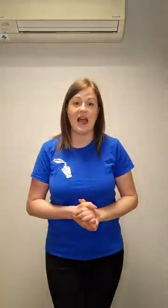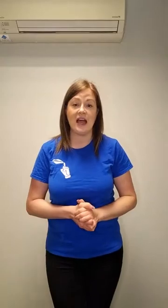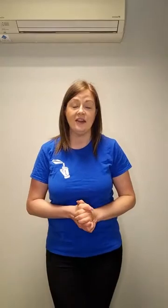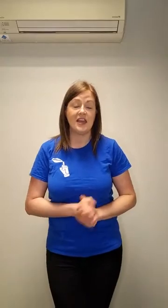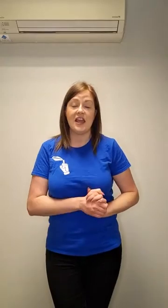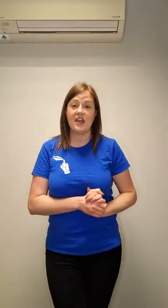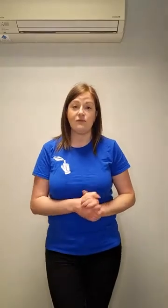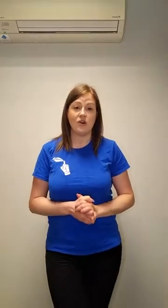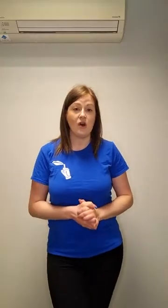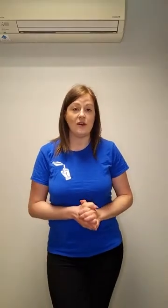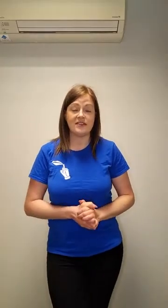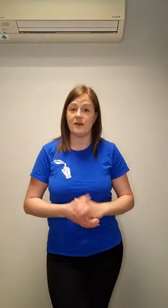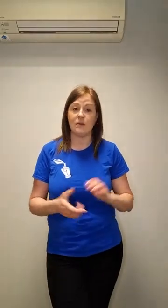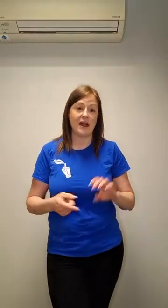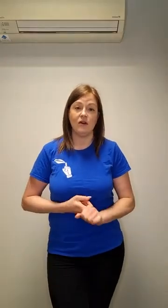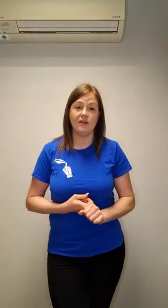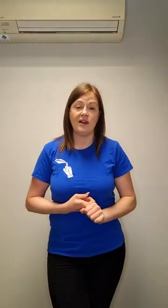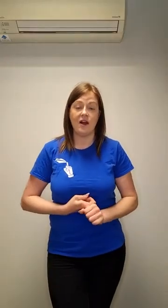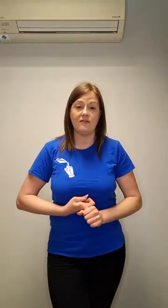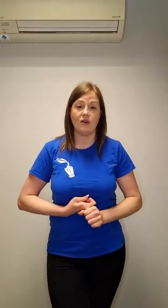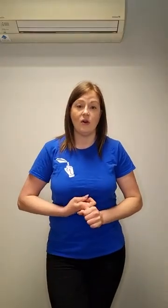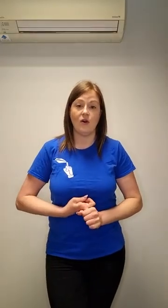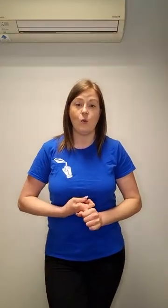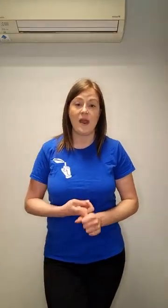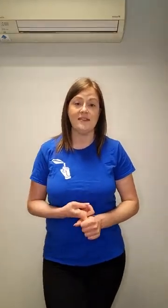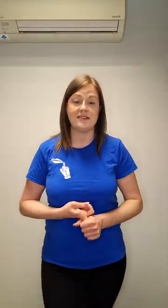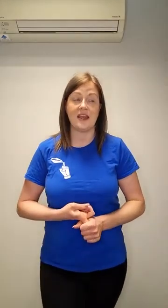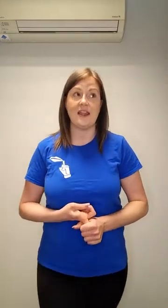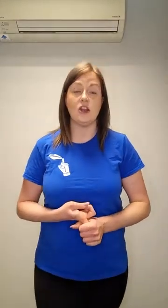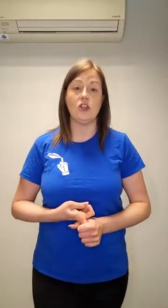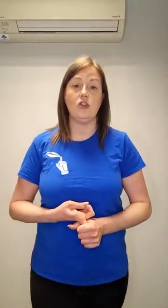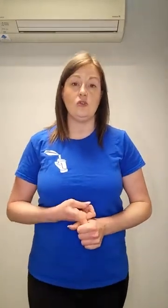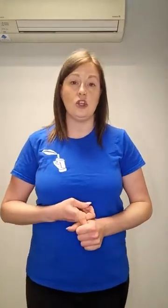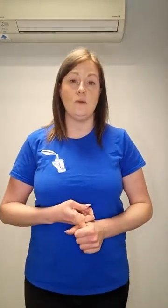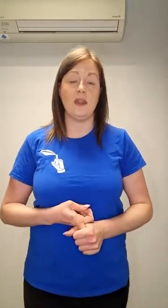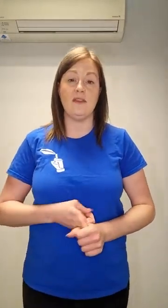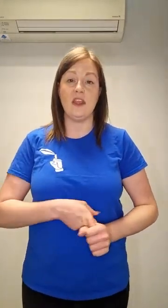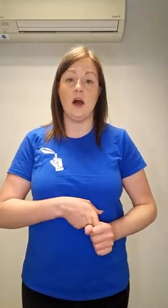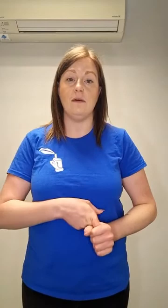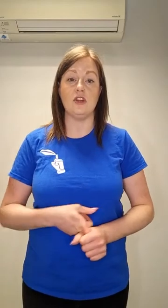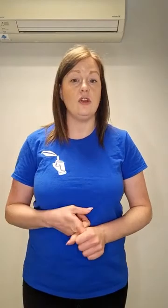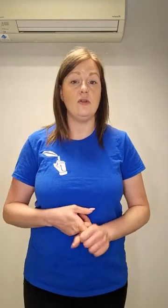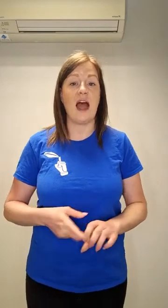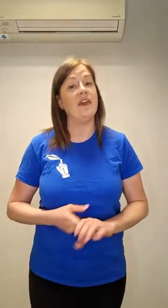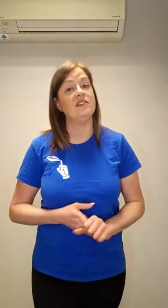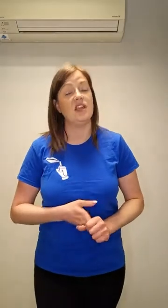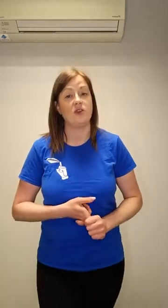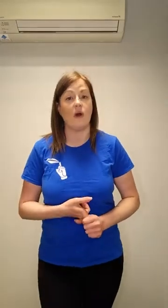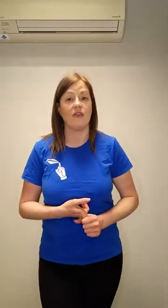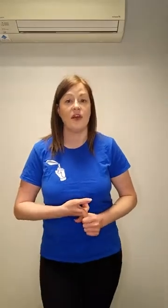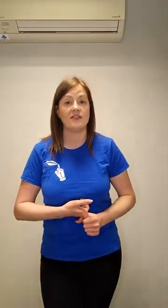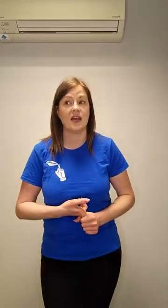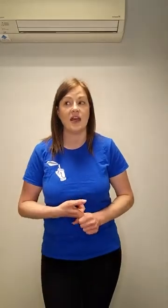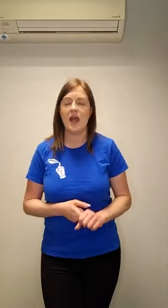can. If not, as I said, we're back on live on Wednesday at YouTube in the afternoon, and then TikTok on Thursday.